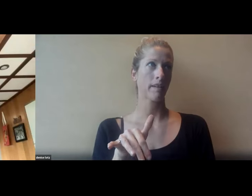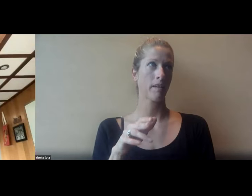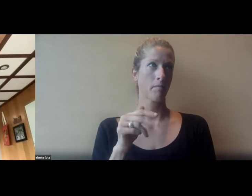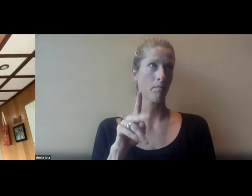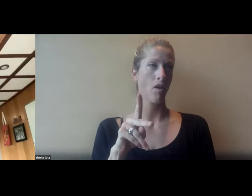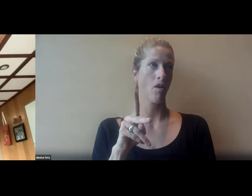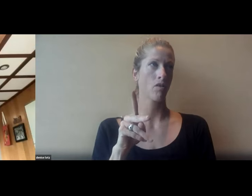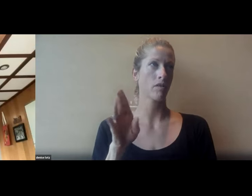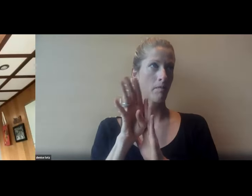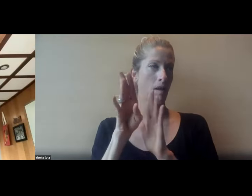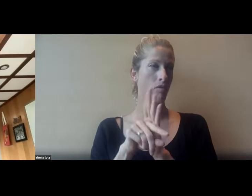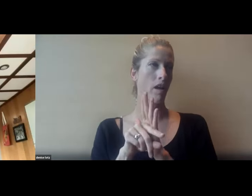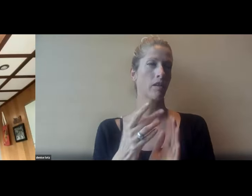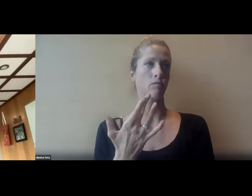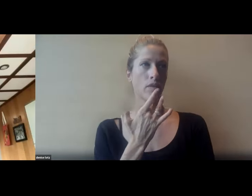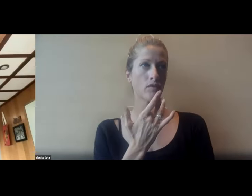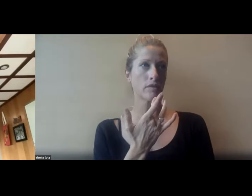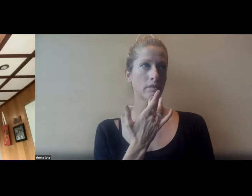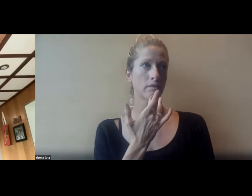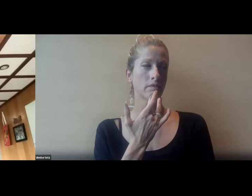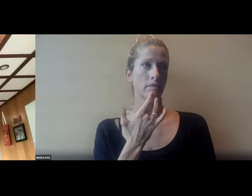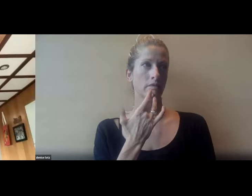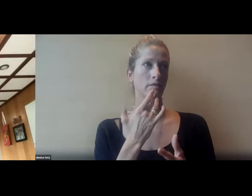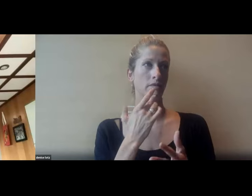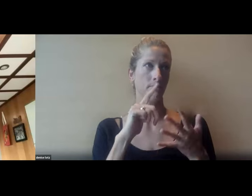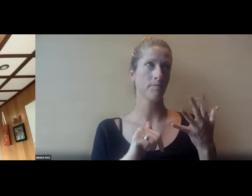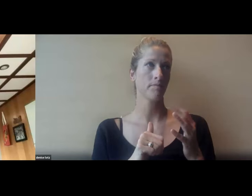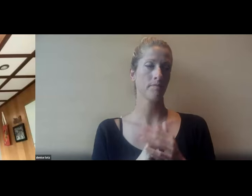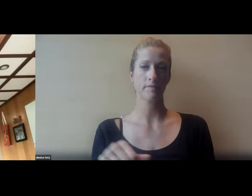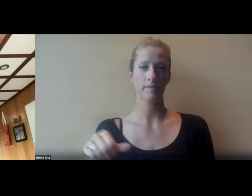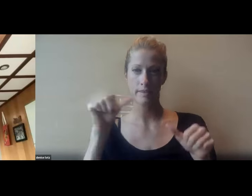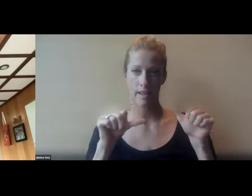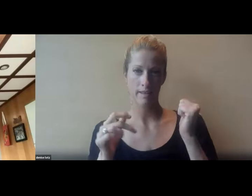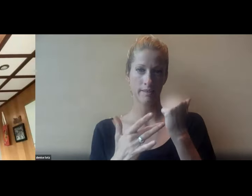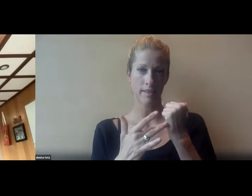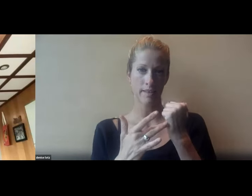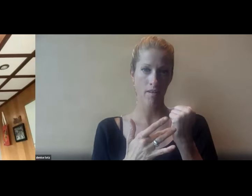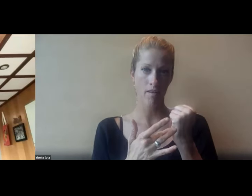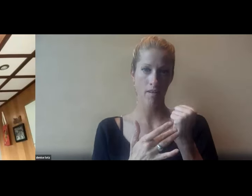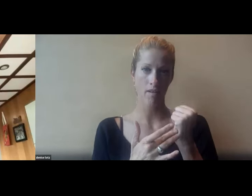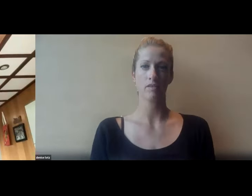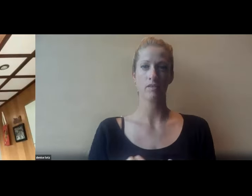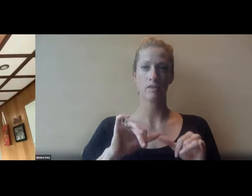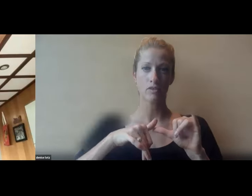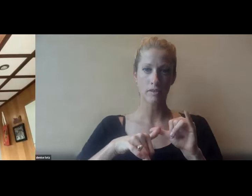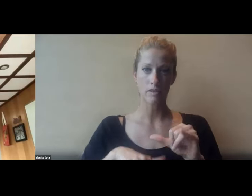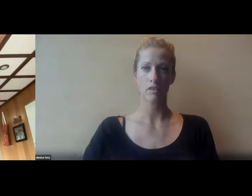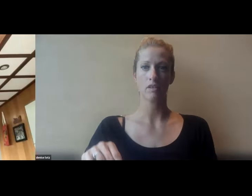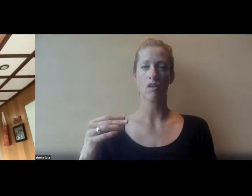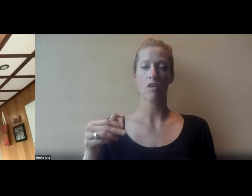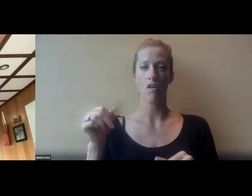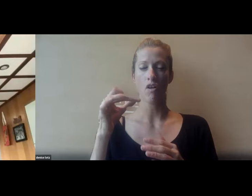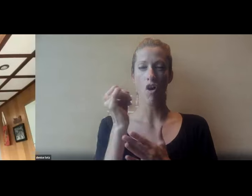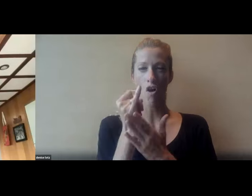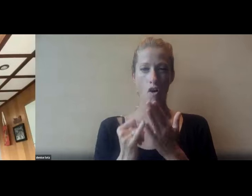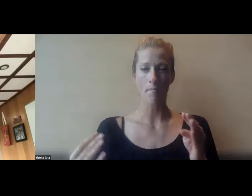and preferences, we added the A, science, technology, engineering, the arts, and math. And